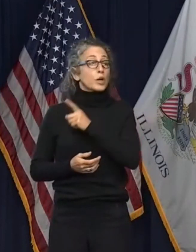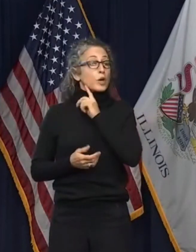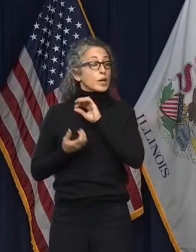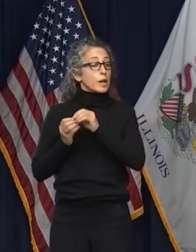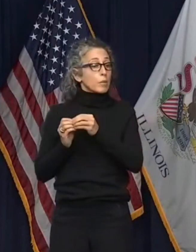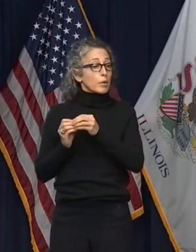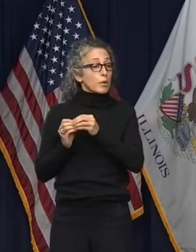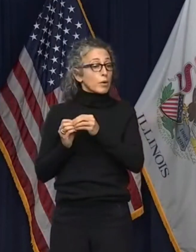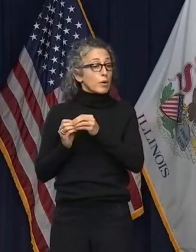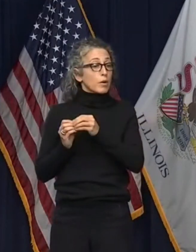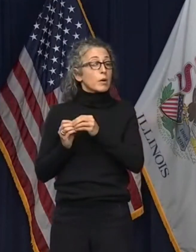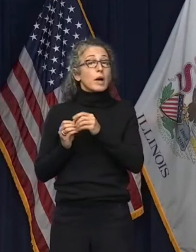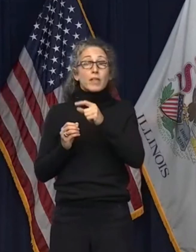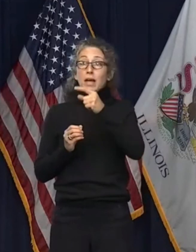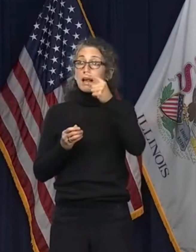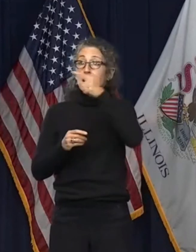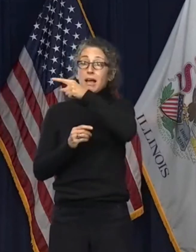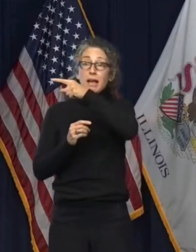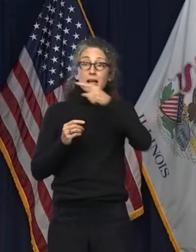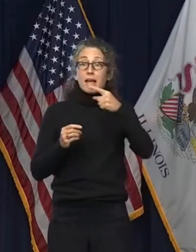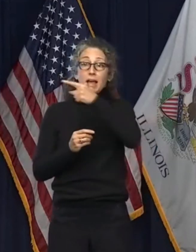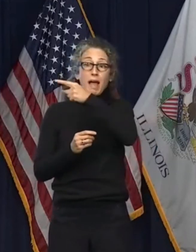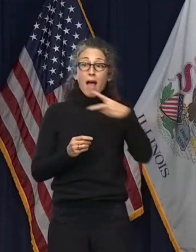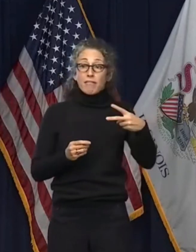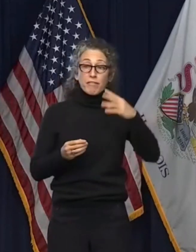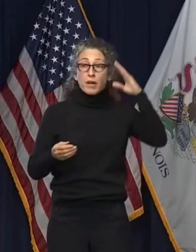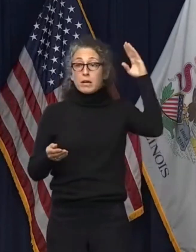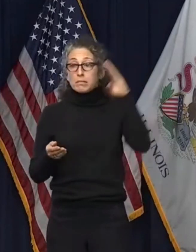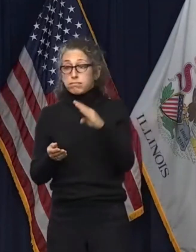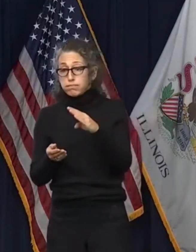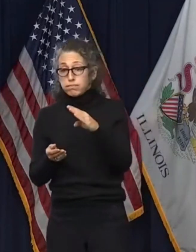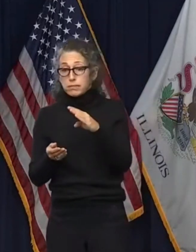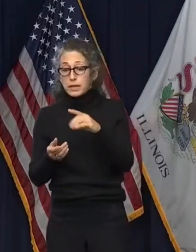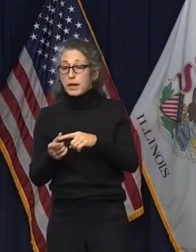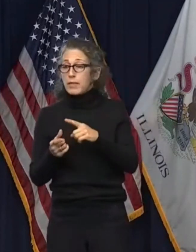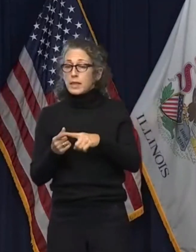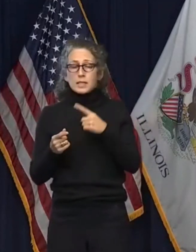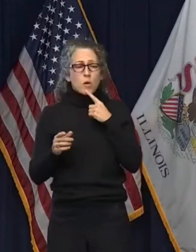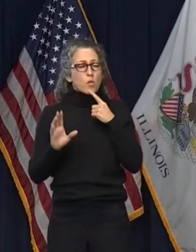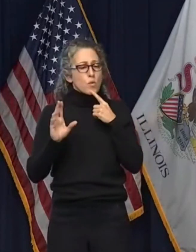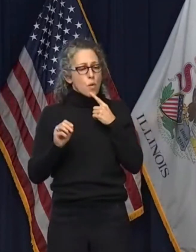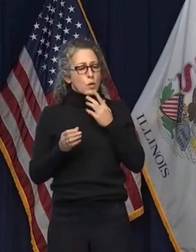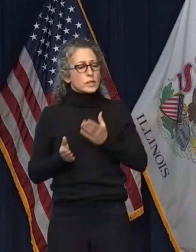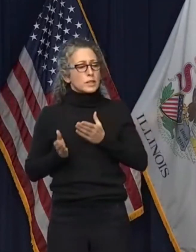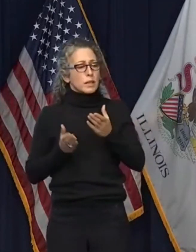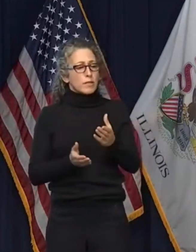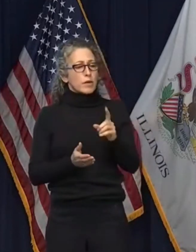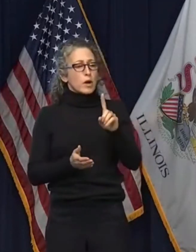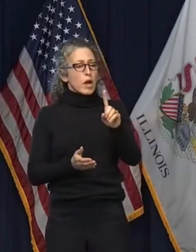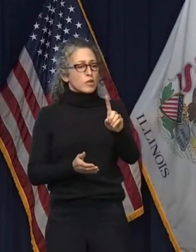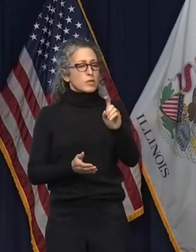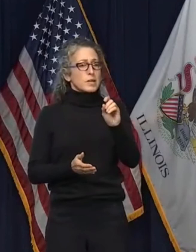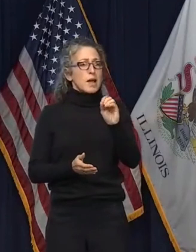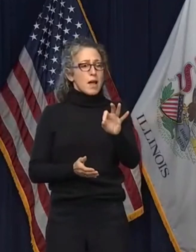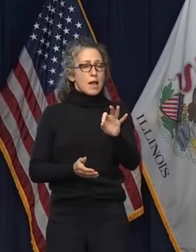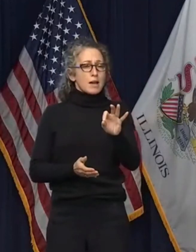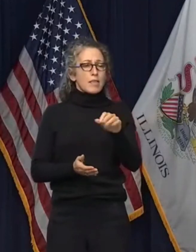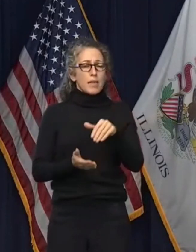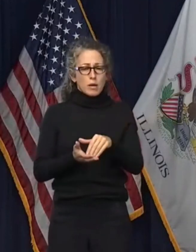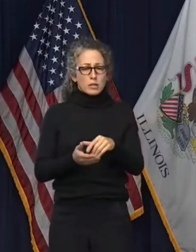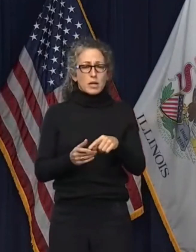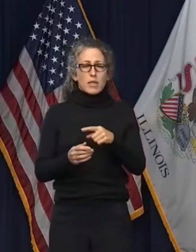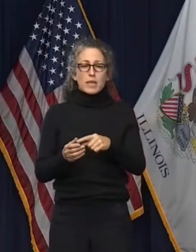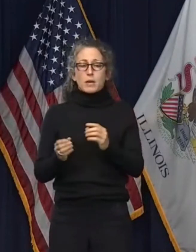cut it in half. Then we heard it. Then they came back and said, no, you can deliver those 109,000 because we're going to deliver you more